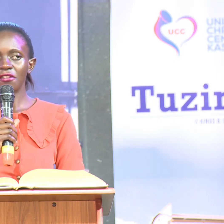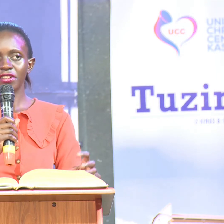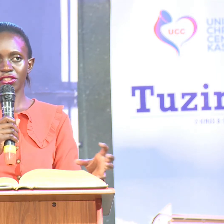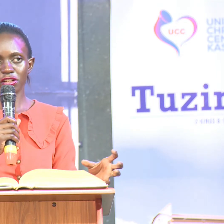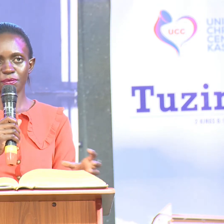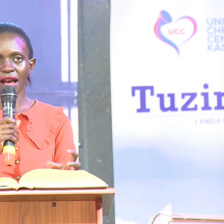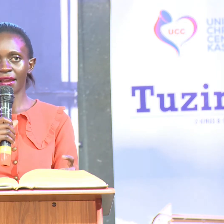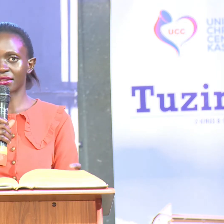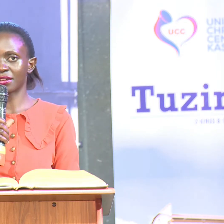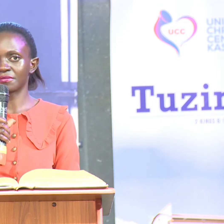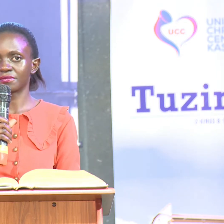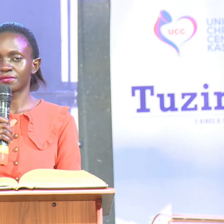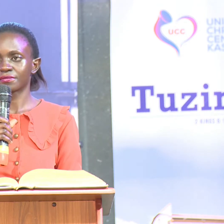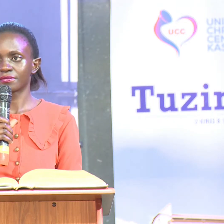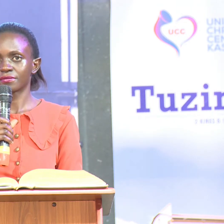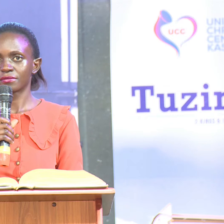they have nations behind